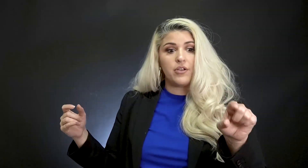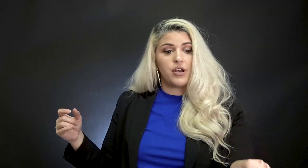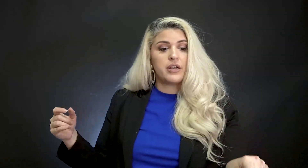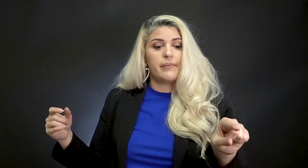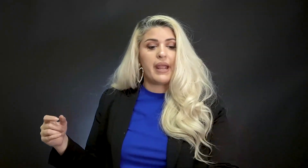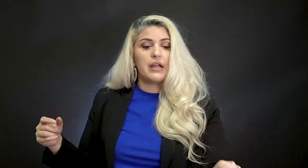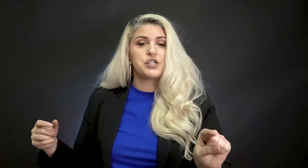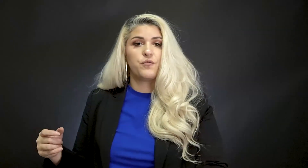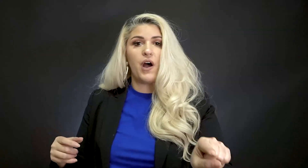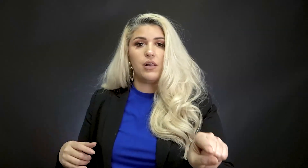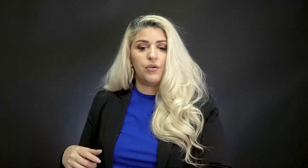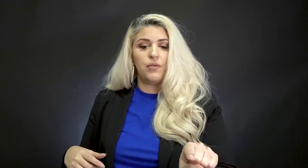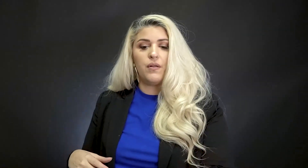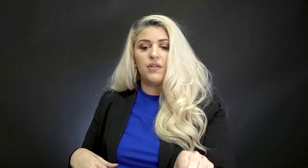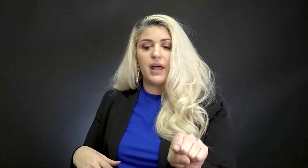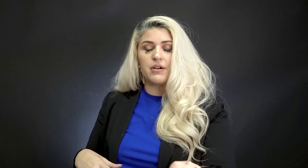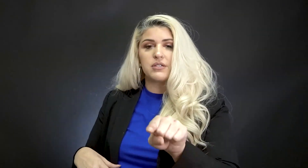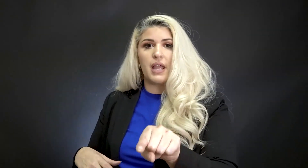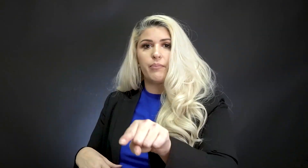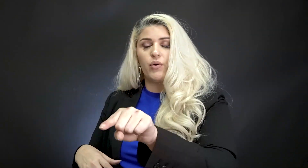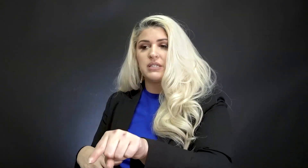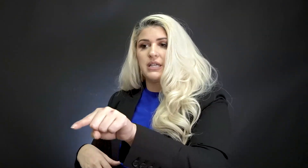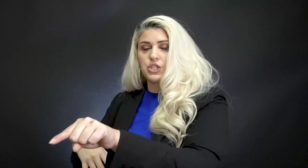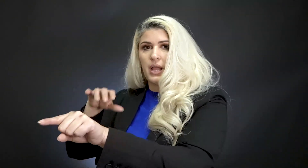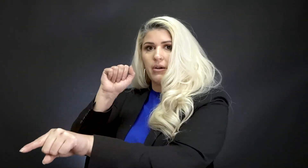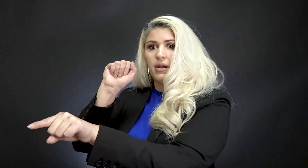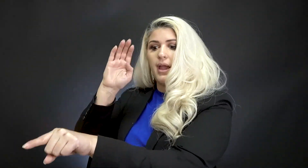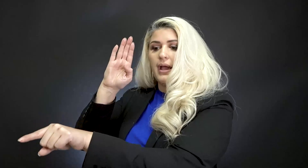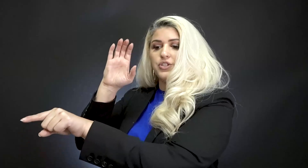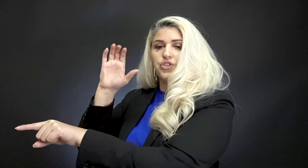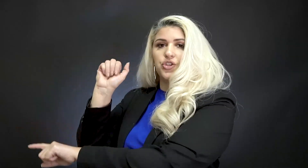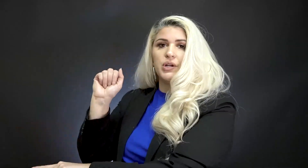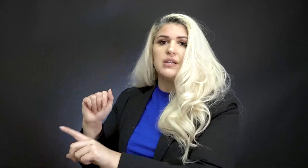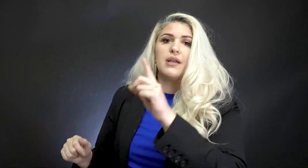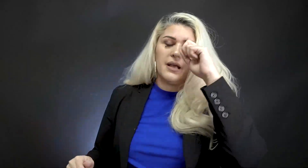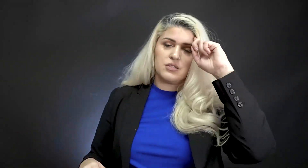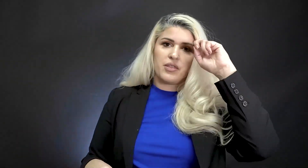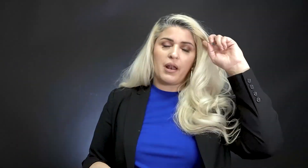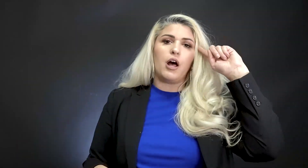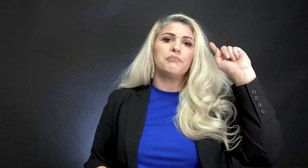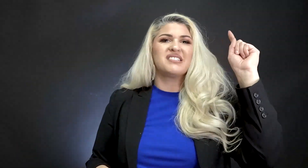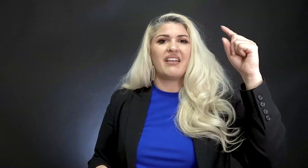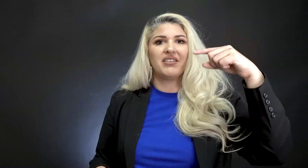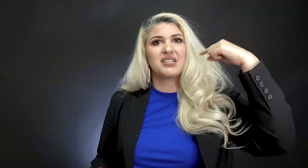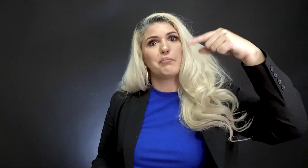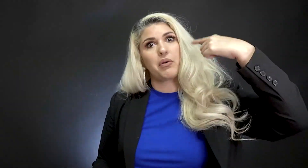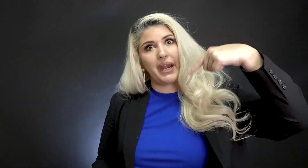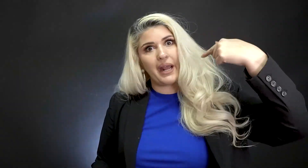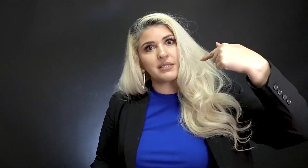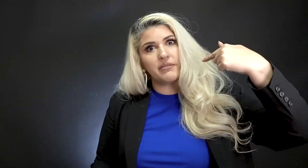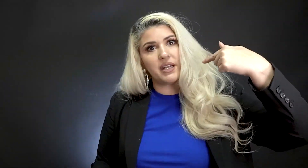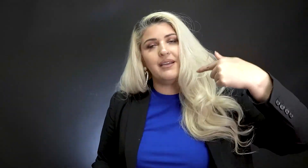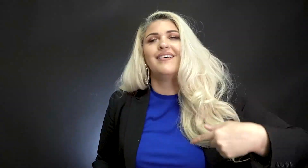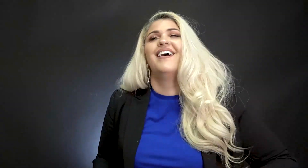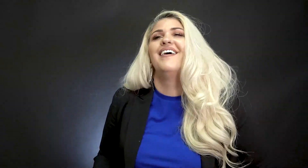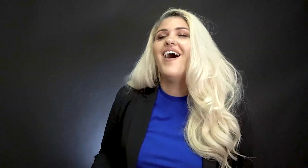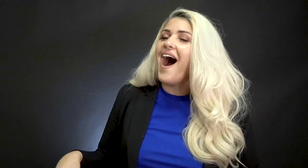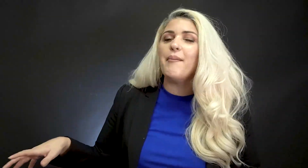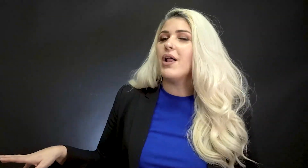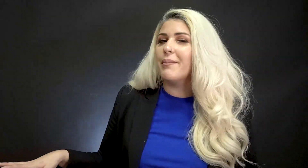your non-dominant hand, just follow the letters, like point to each letter as you do it. And so that helps save on some brain activity. I'm all about